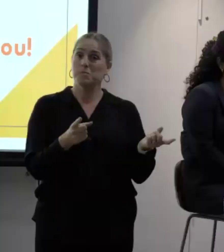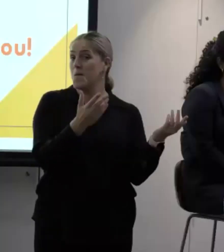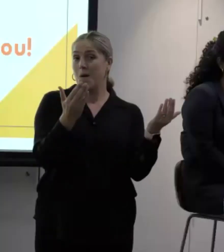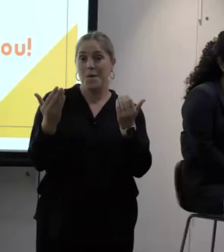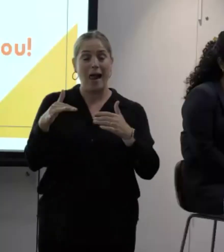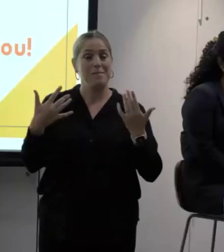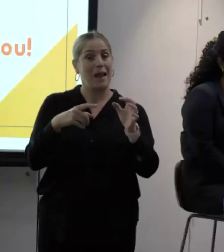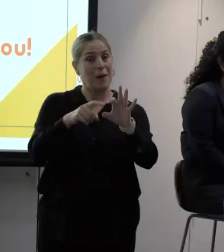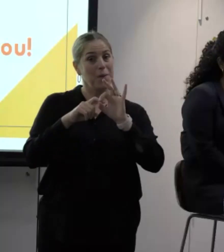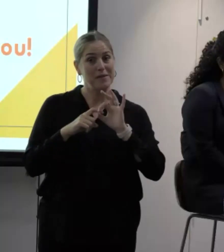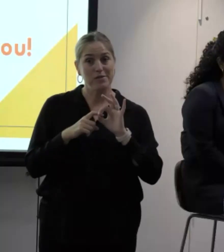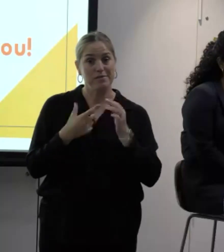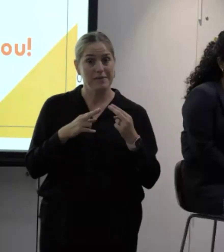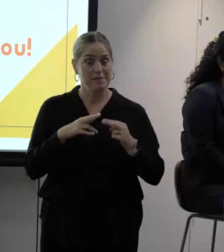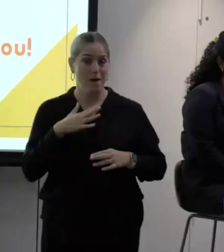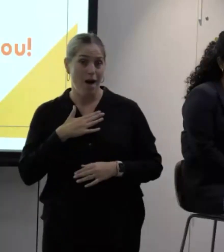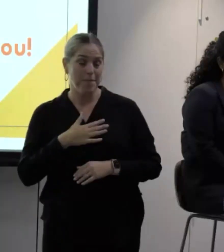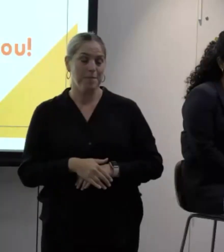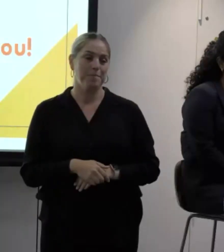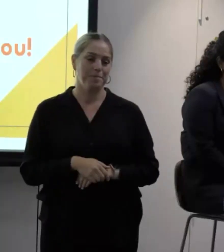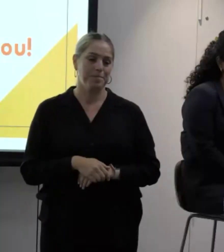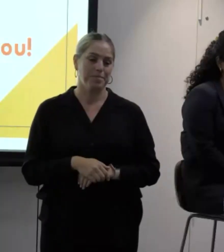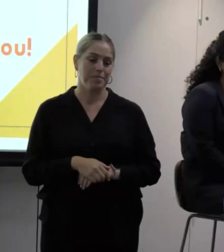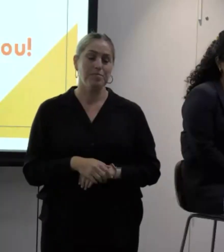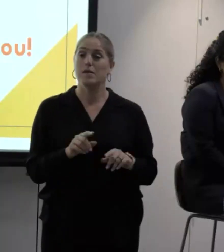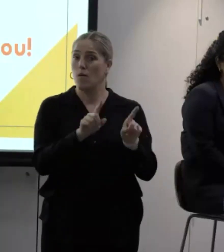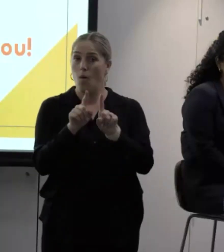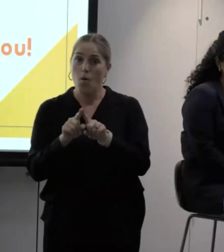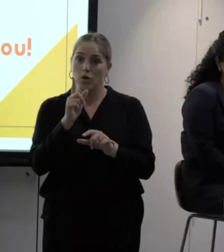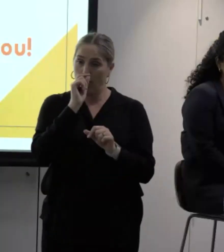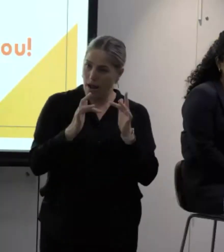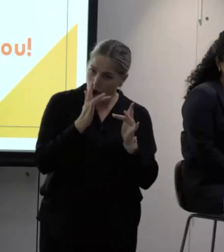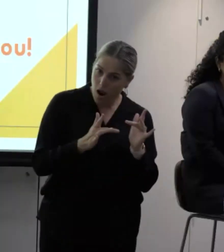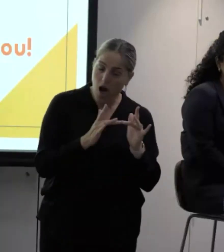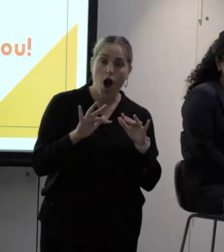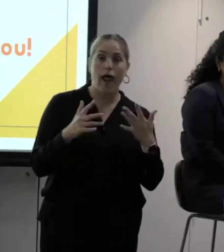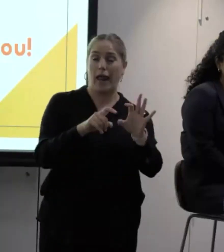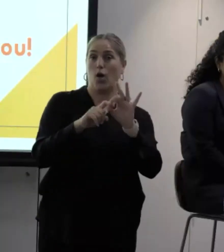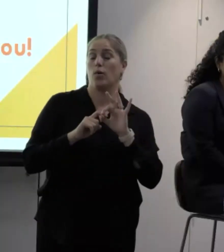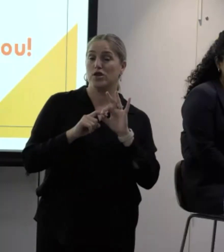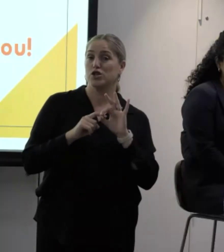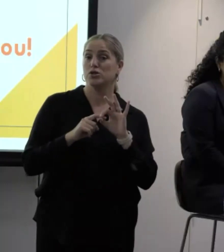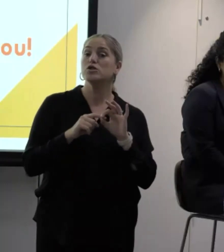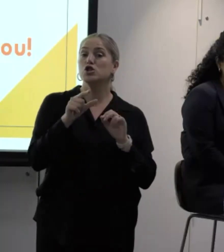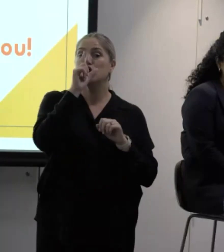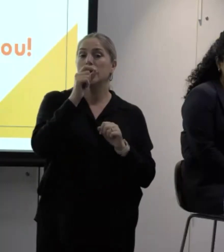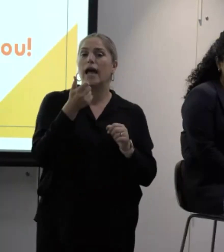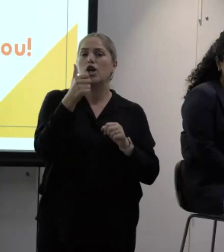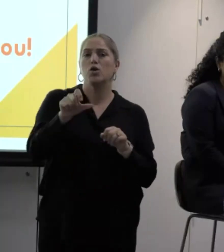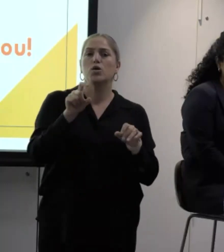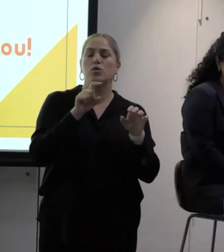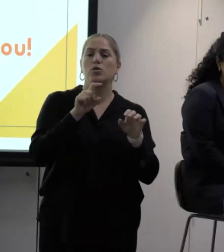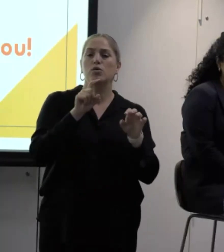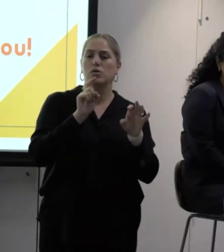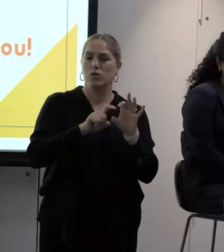any questions you may have for our speakers today. And we'll also be taking questions online, which you can submit via the Q&A icon or the